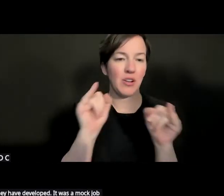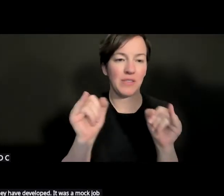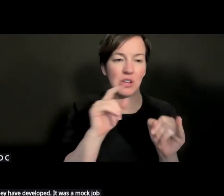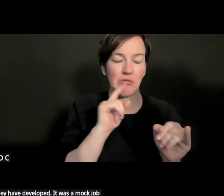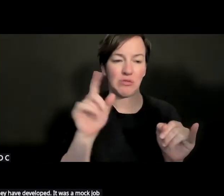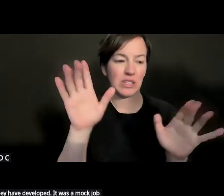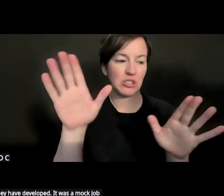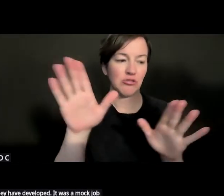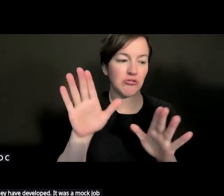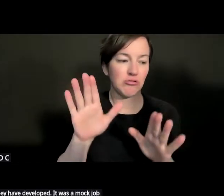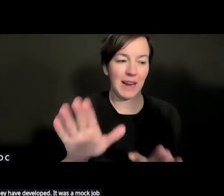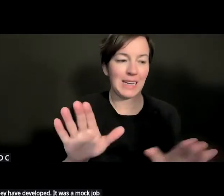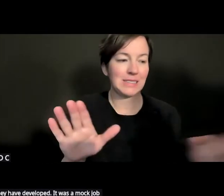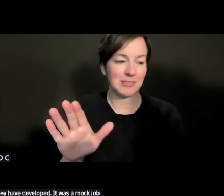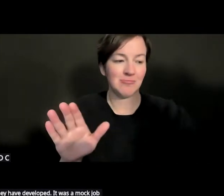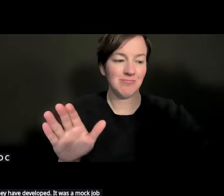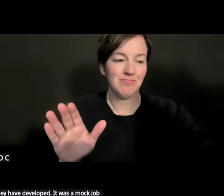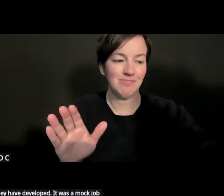really great